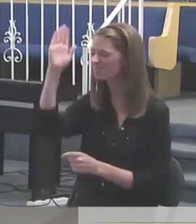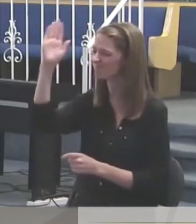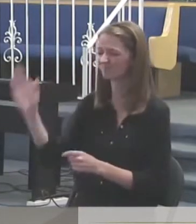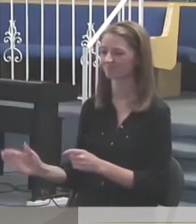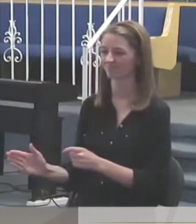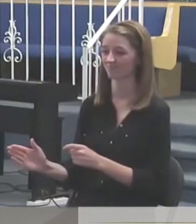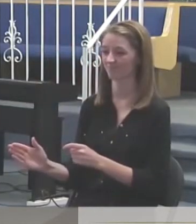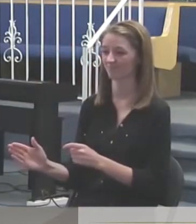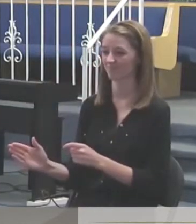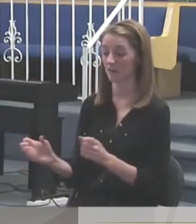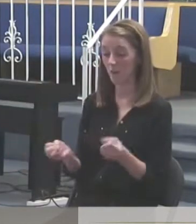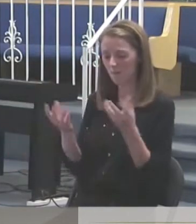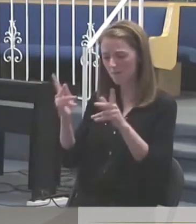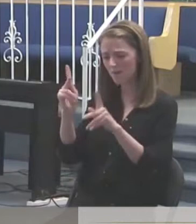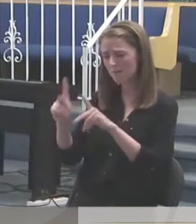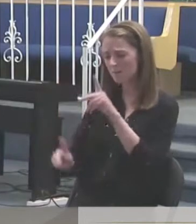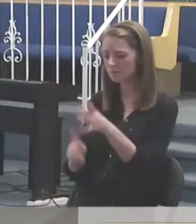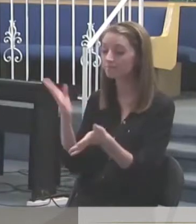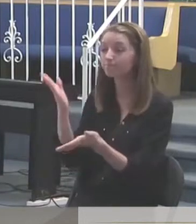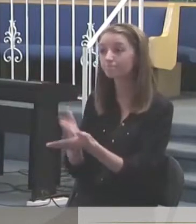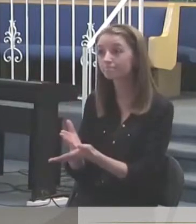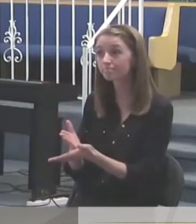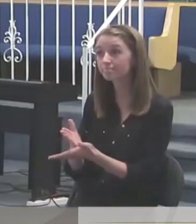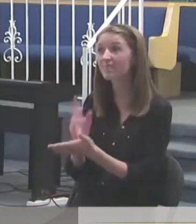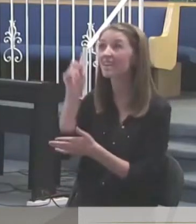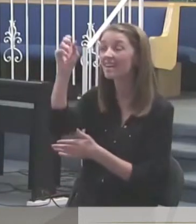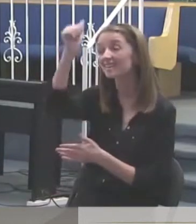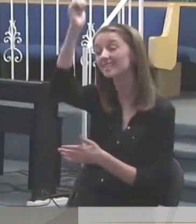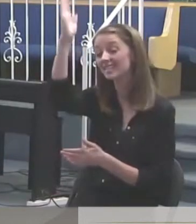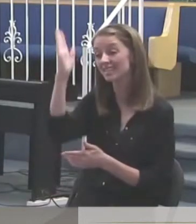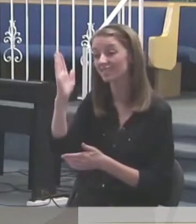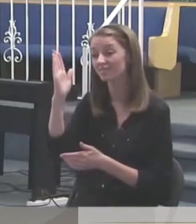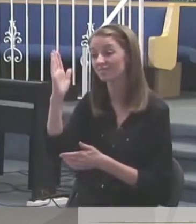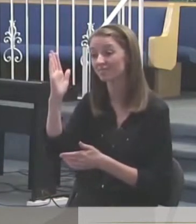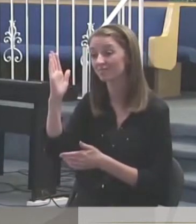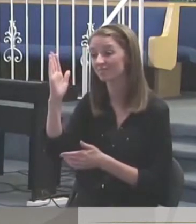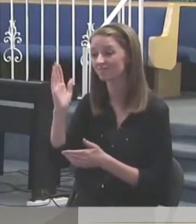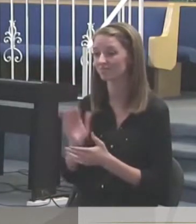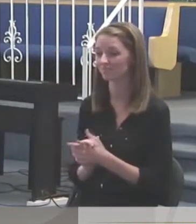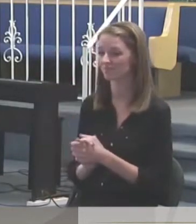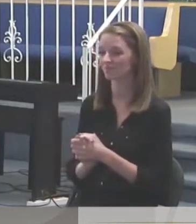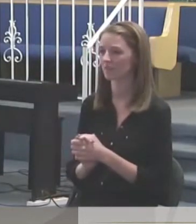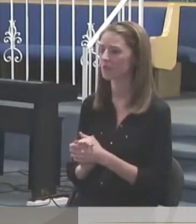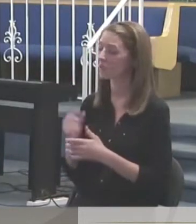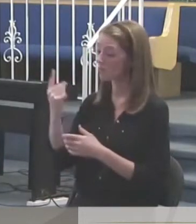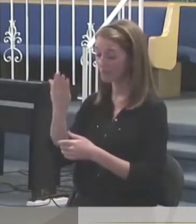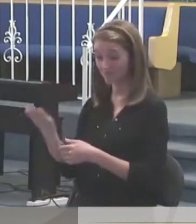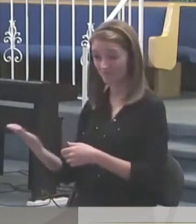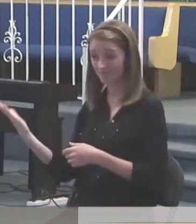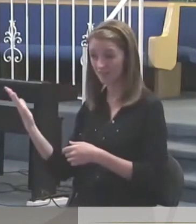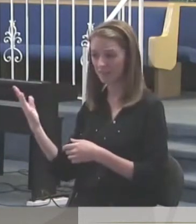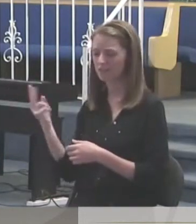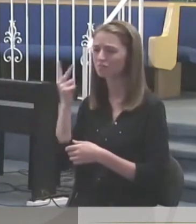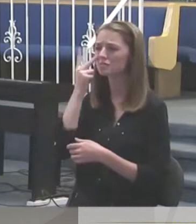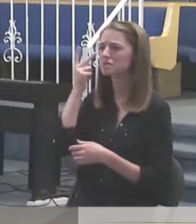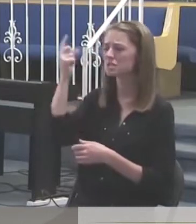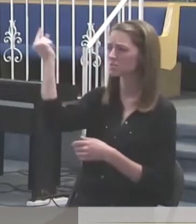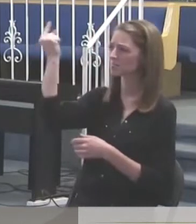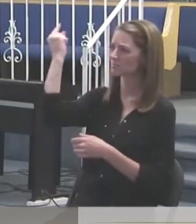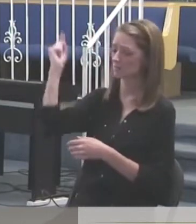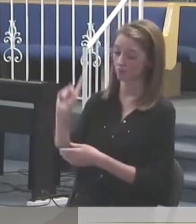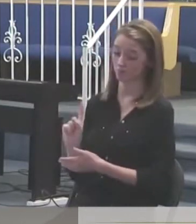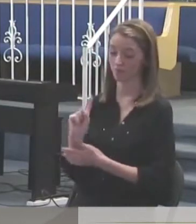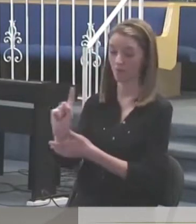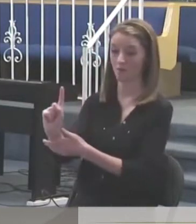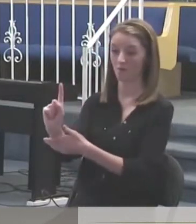How many of them stopped long enough to ask God about this? Yes, sir. It's one thing for you to see somebody that goes to church and they're